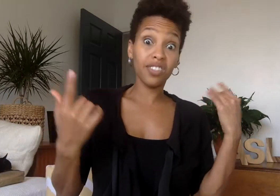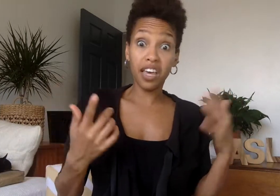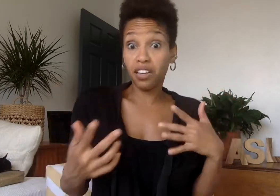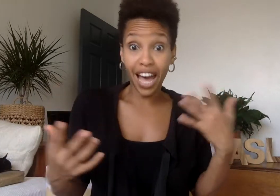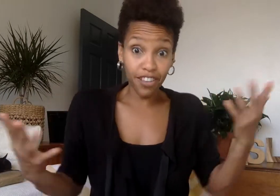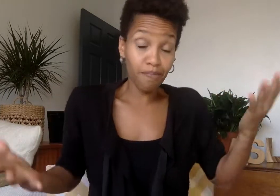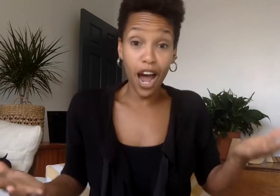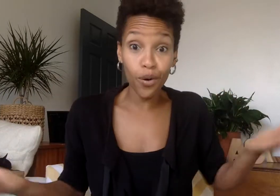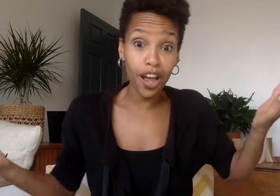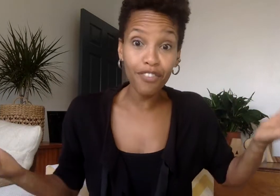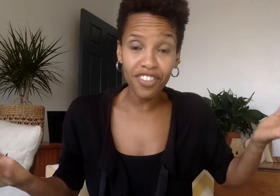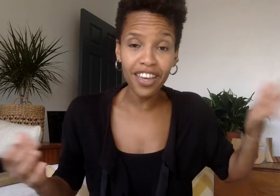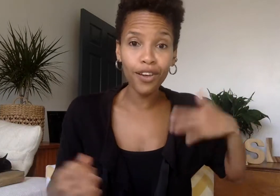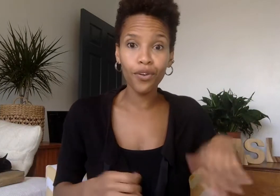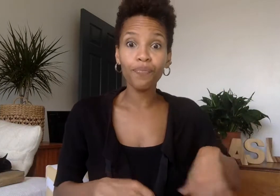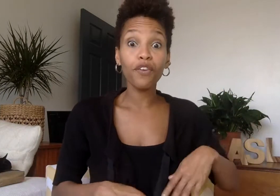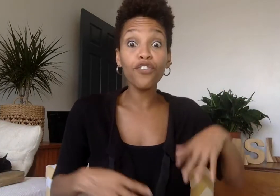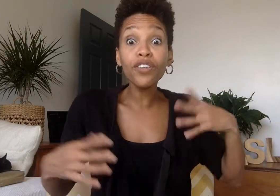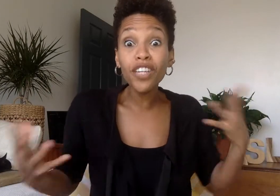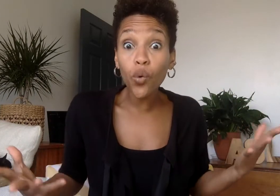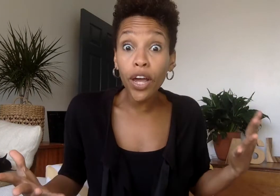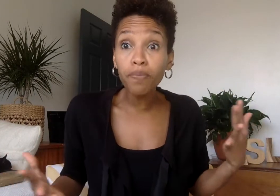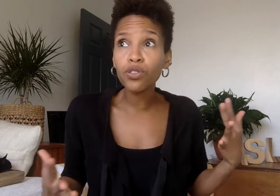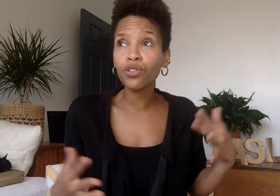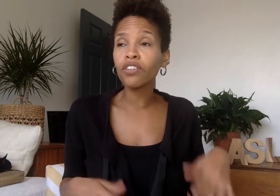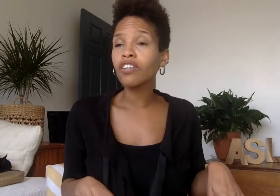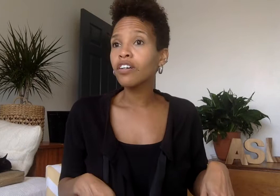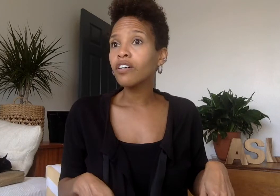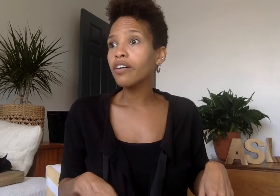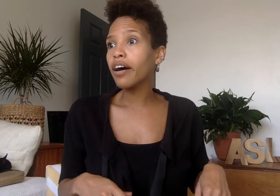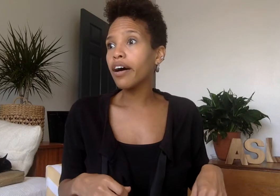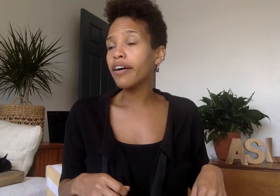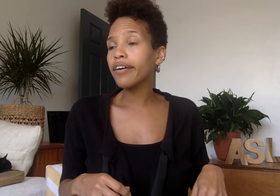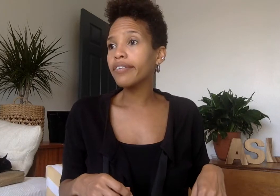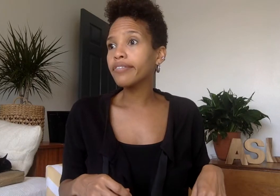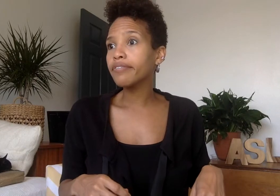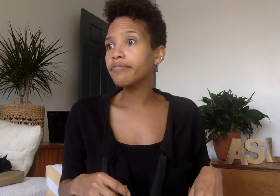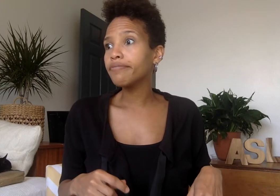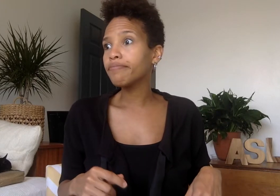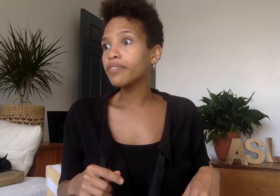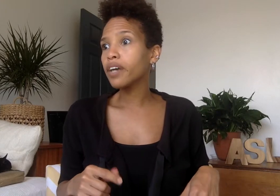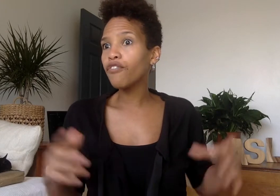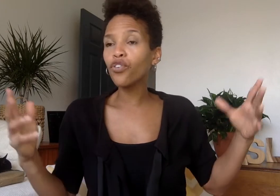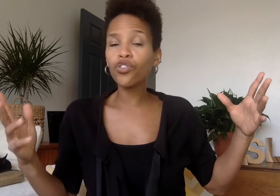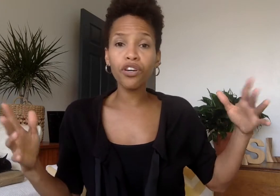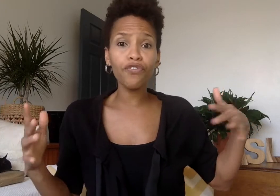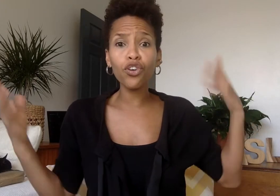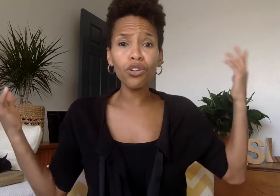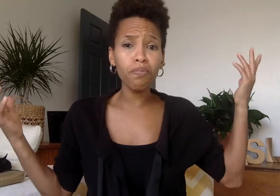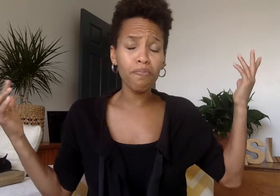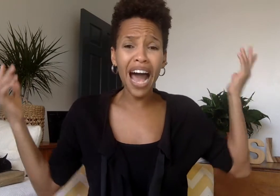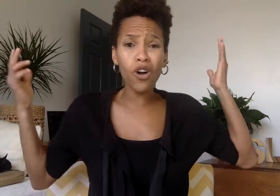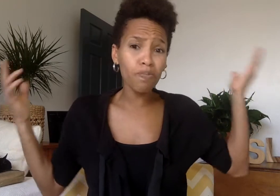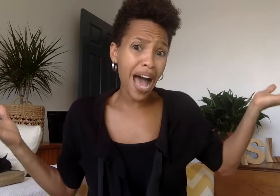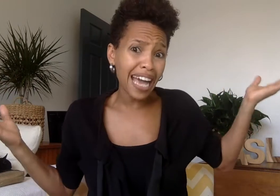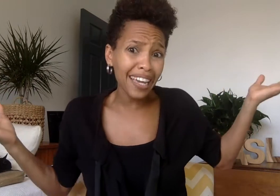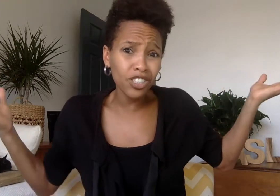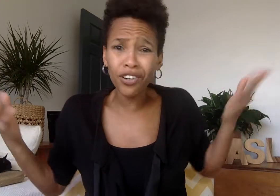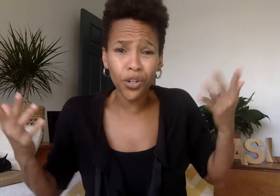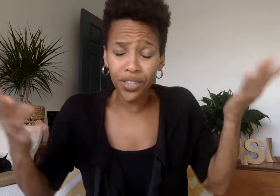saying having power everything, or fully equipped, or the full power package. I don't know what they